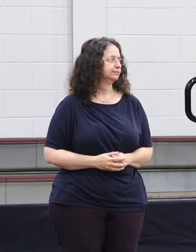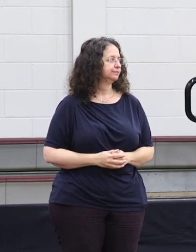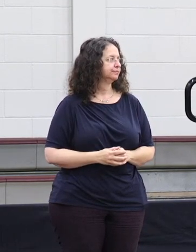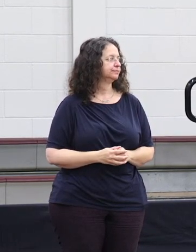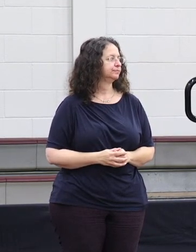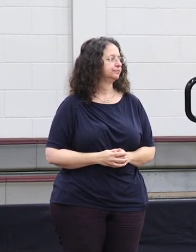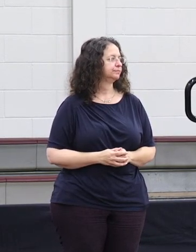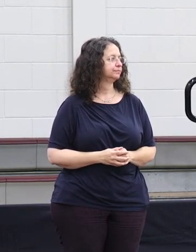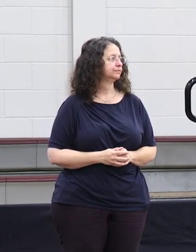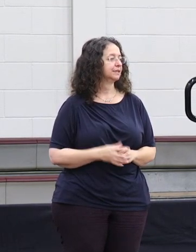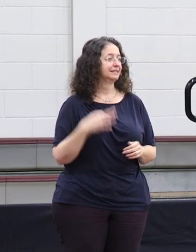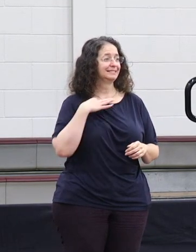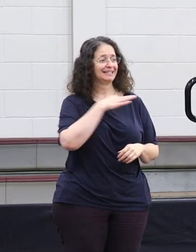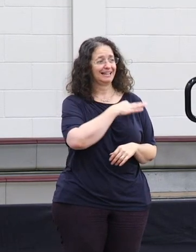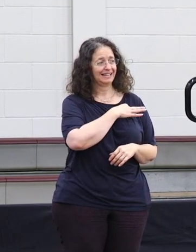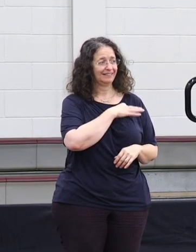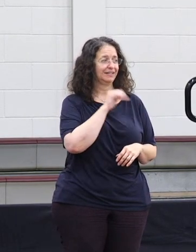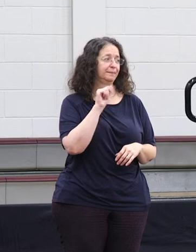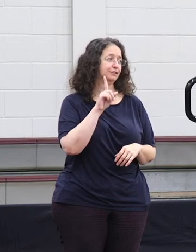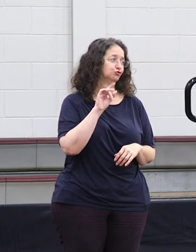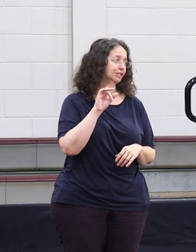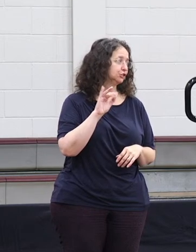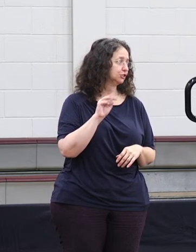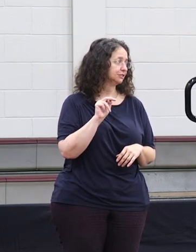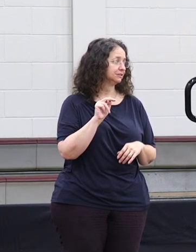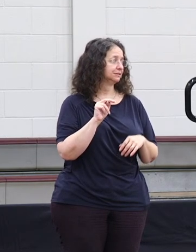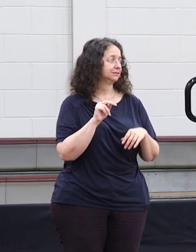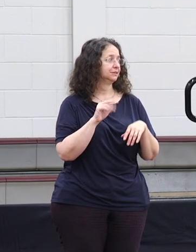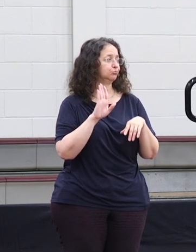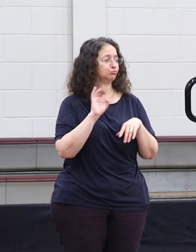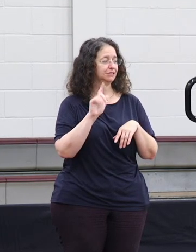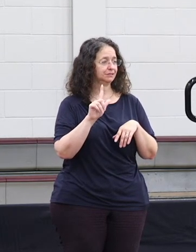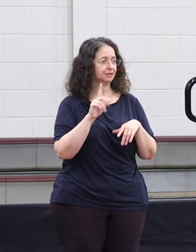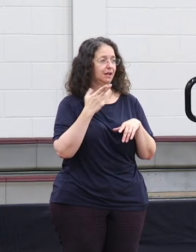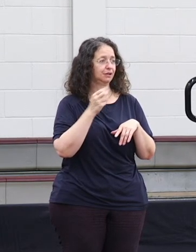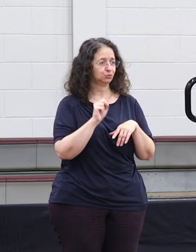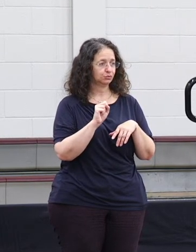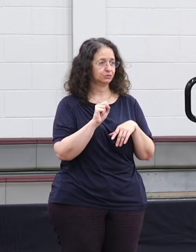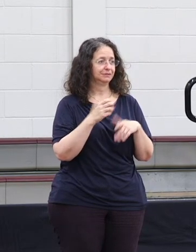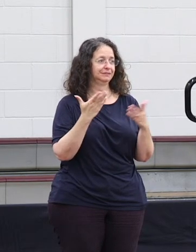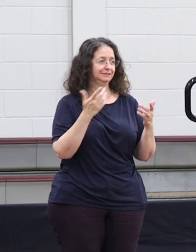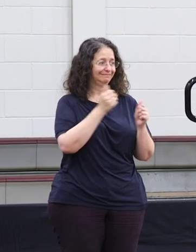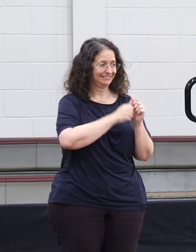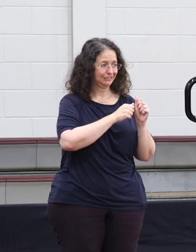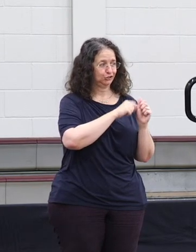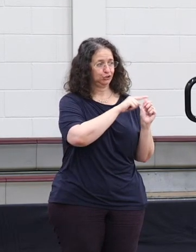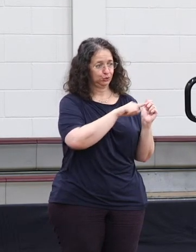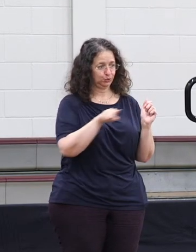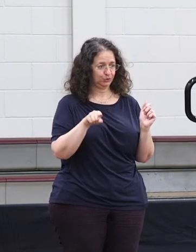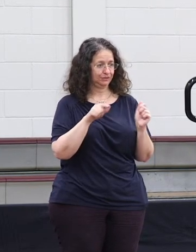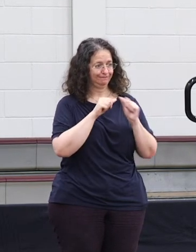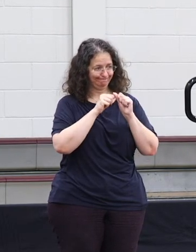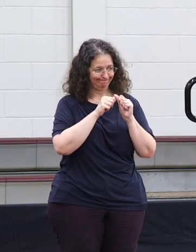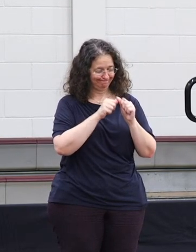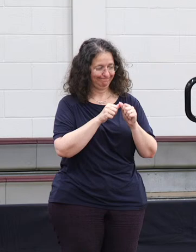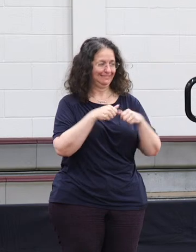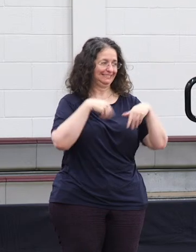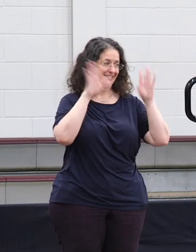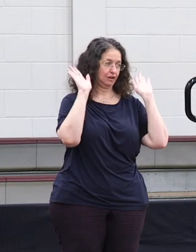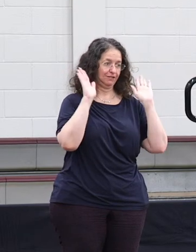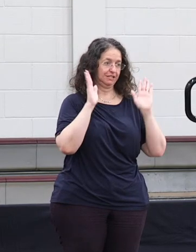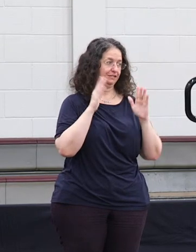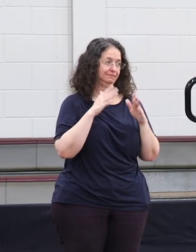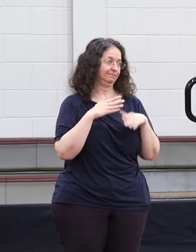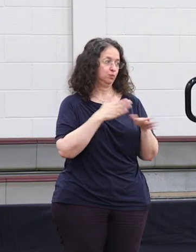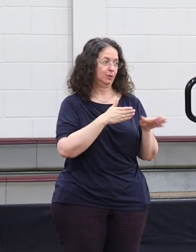To the staff and administration of Bristol Central High School, each of you has persevered and sacrificed in ways this year